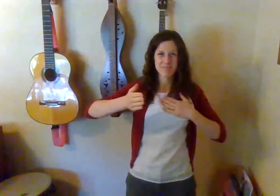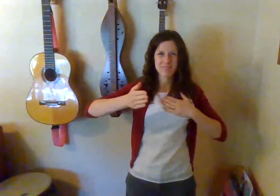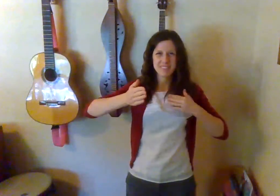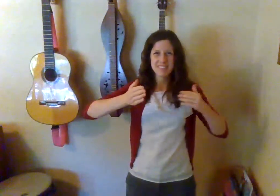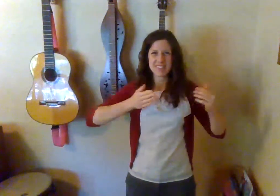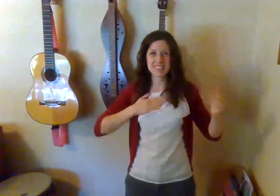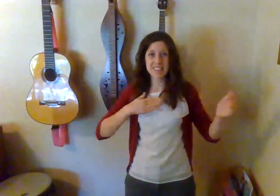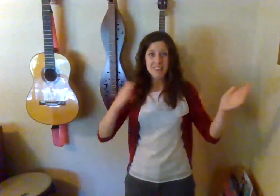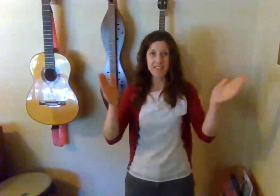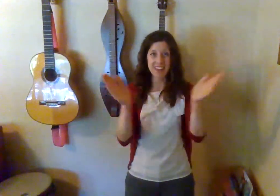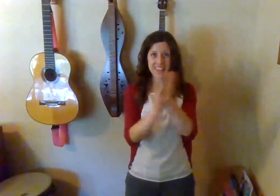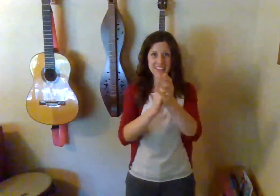Seven.